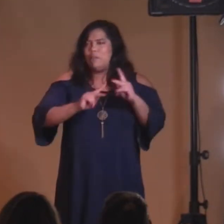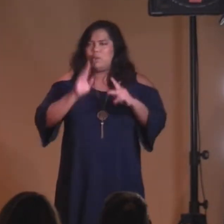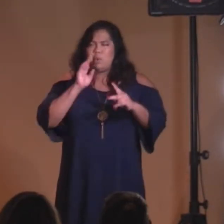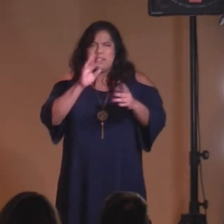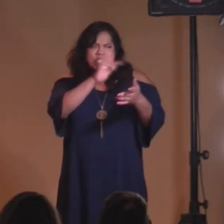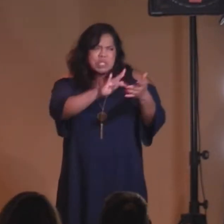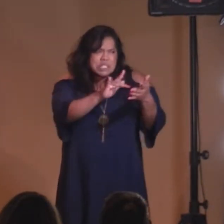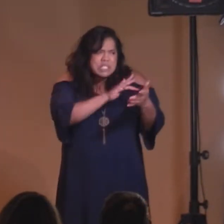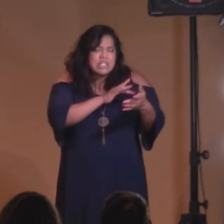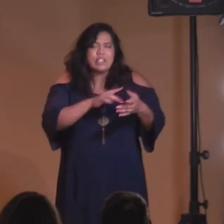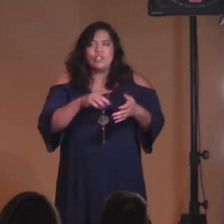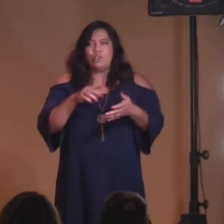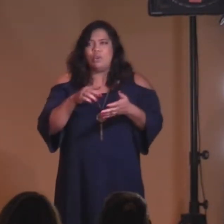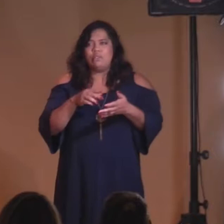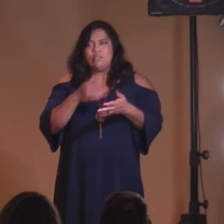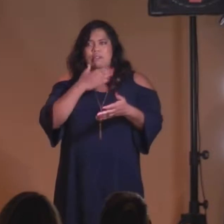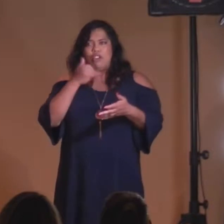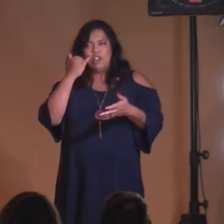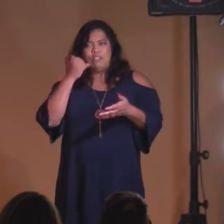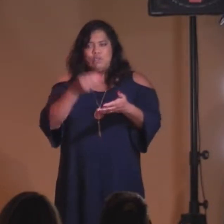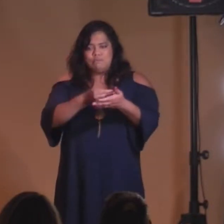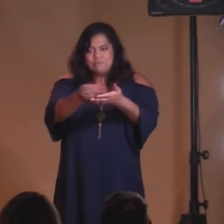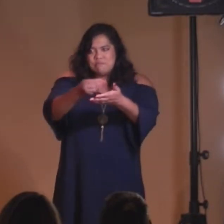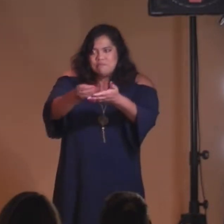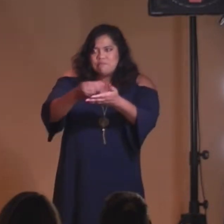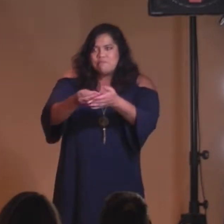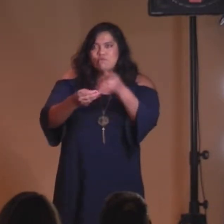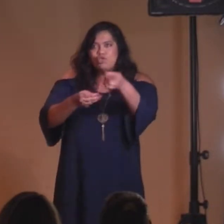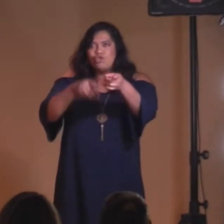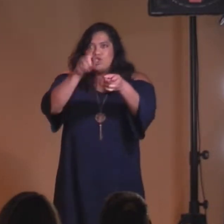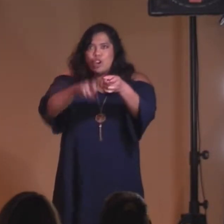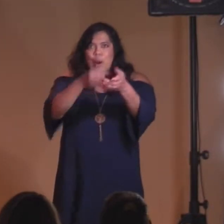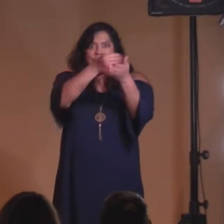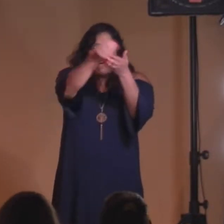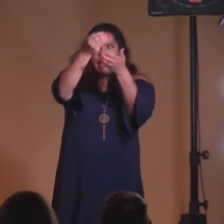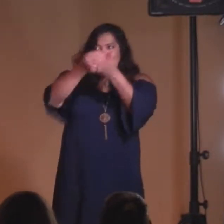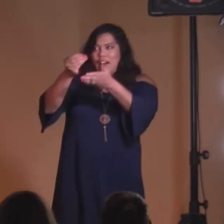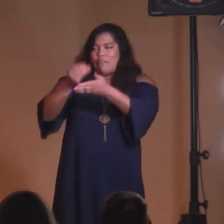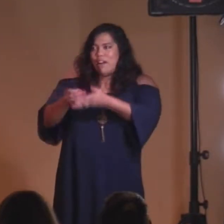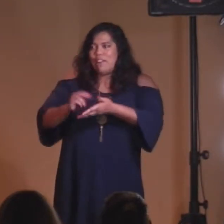so you better go spend $5,000 billion to get these things to make you look.